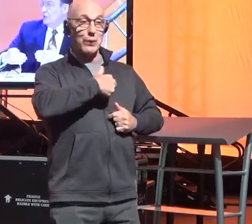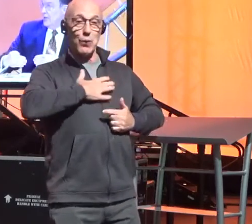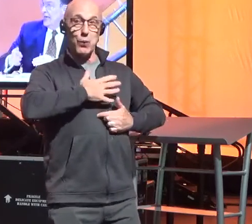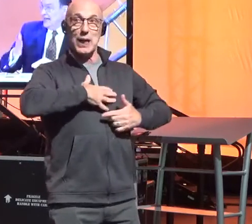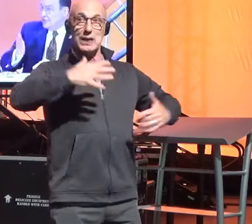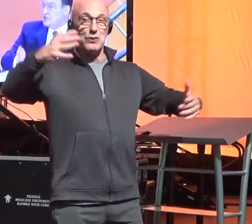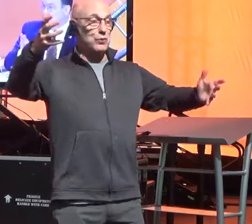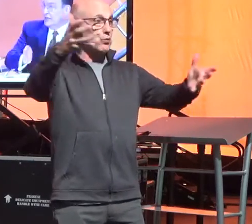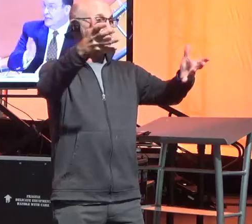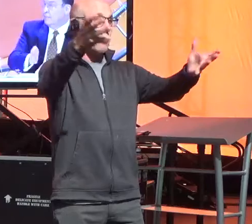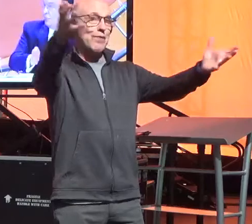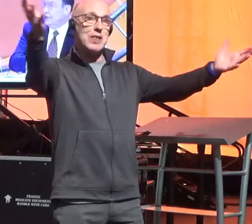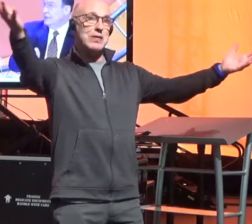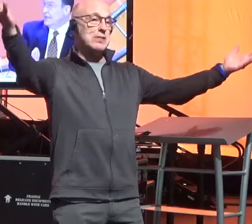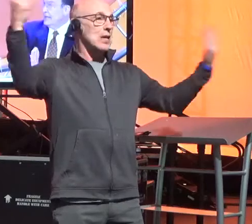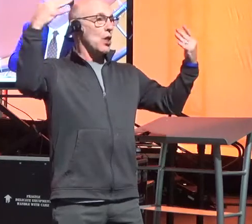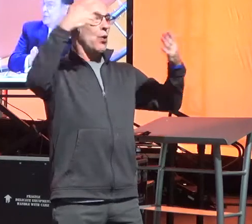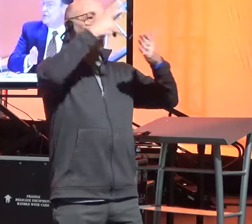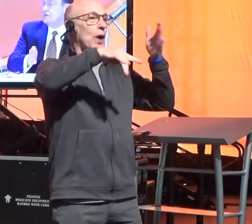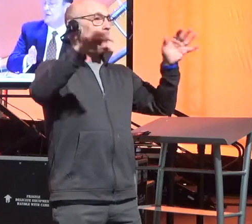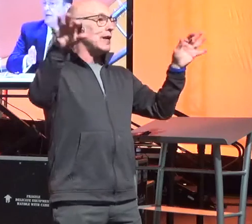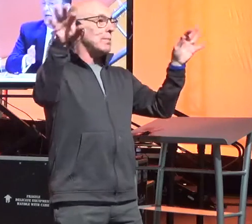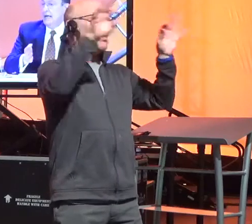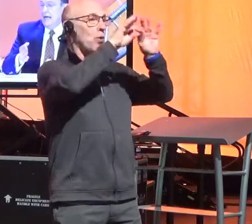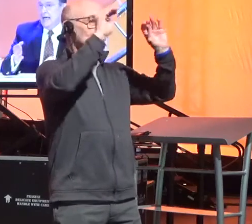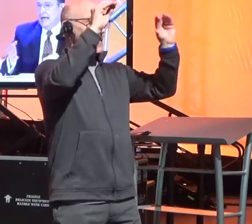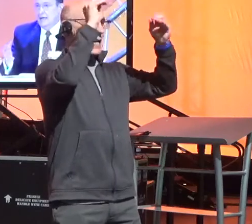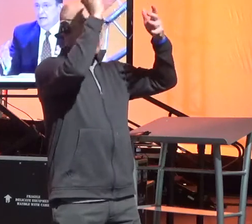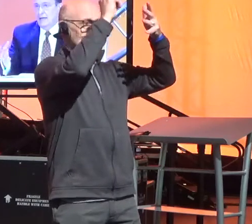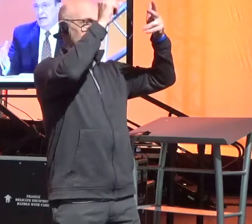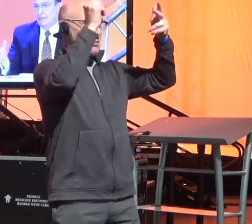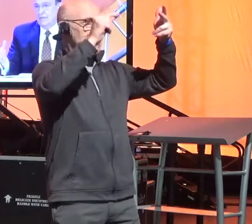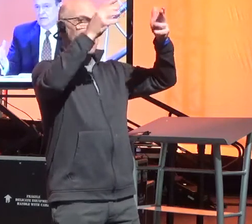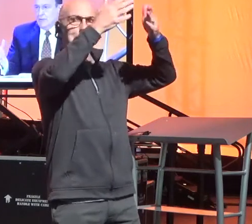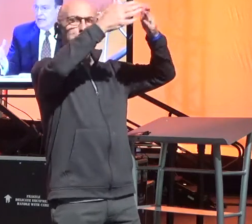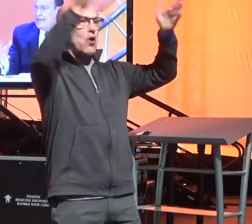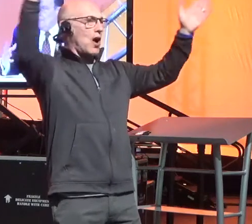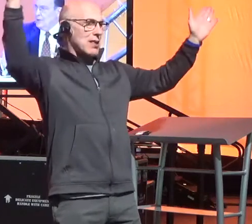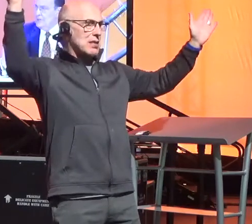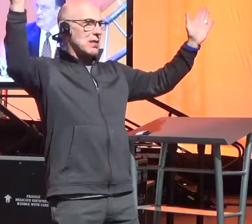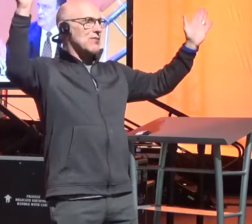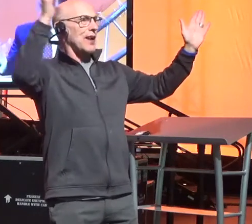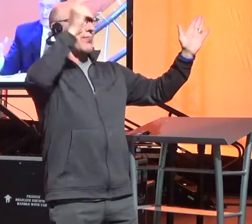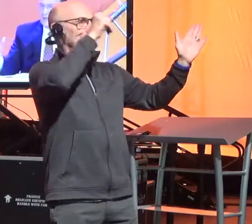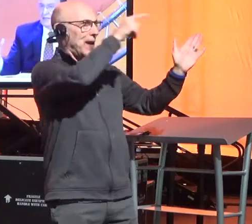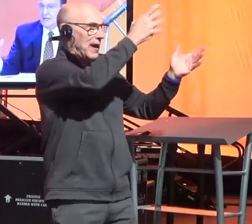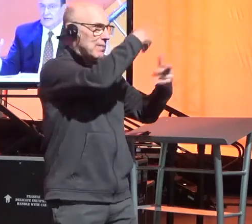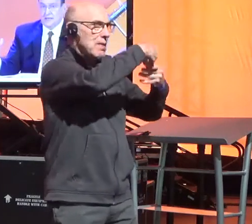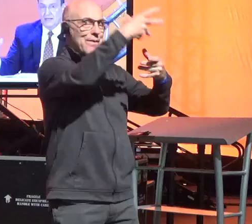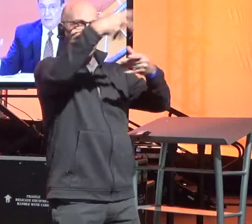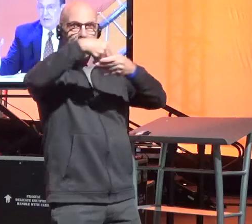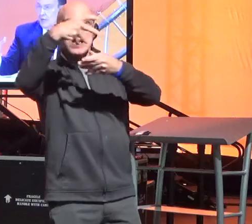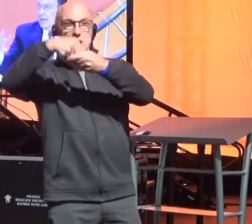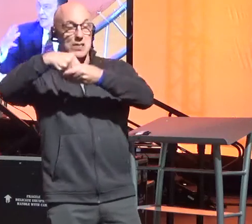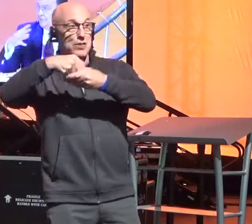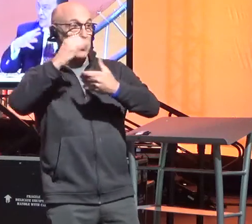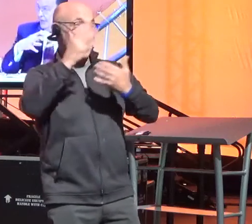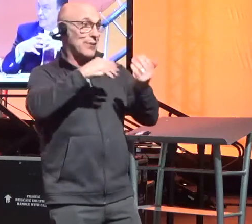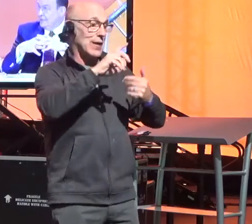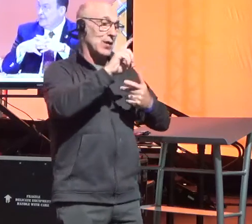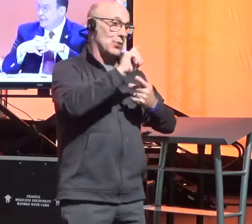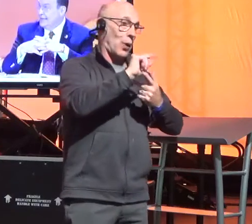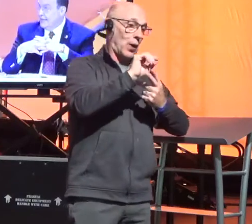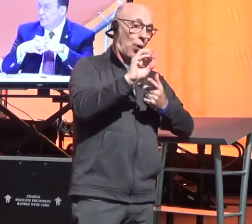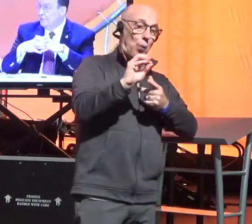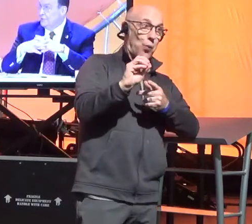theological lines on important doctrines. And so in that moment in 2006, there was a lot of